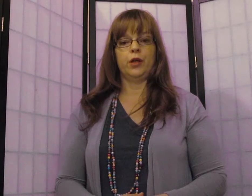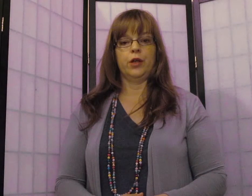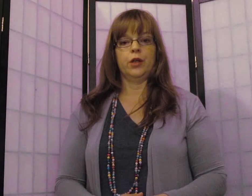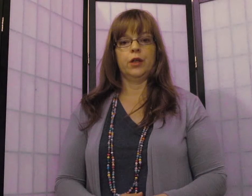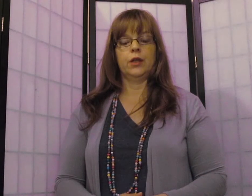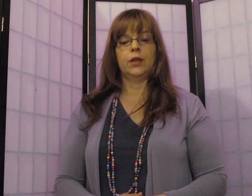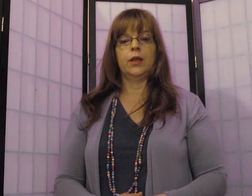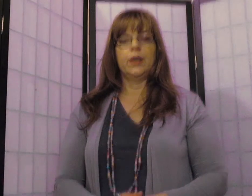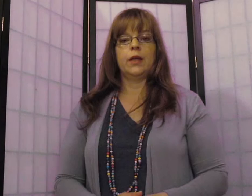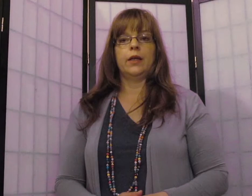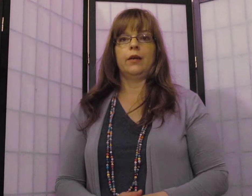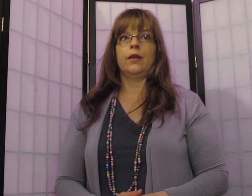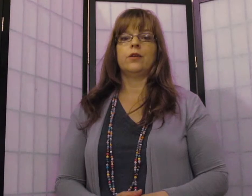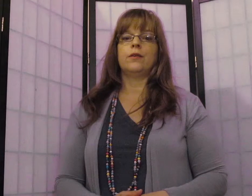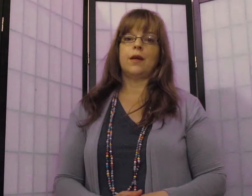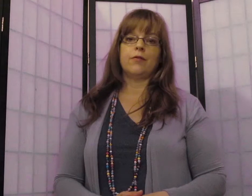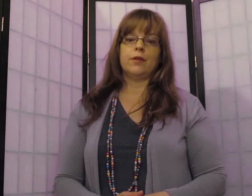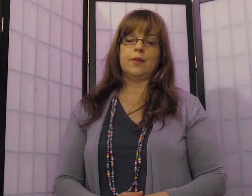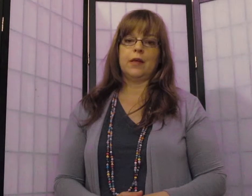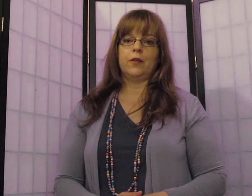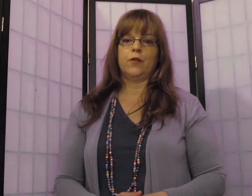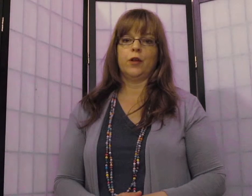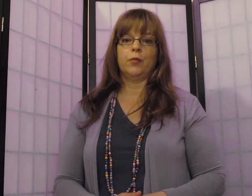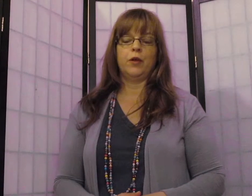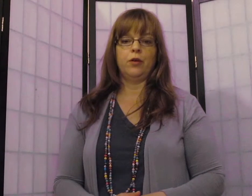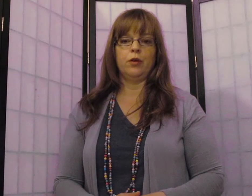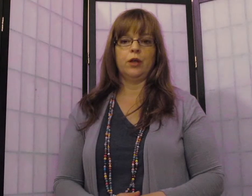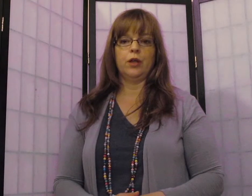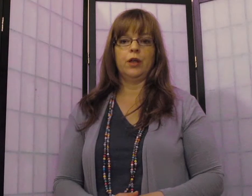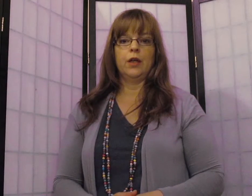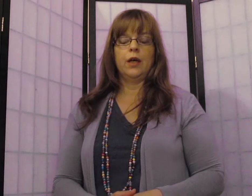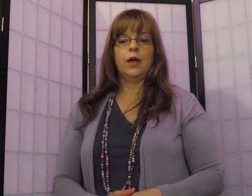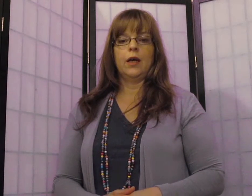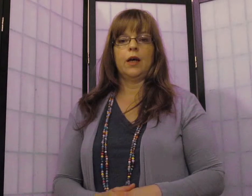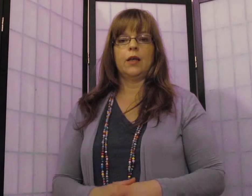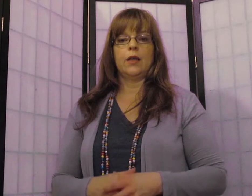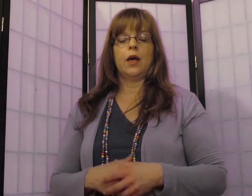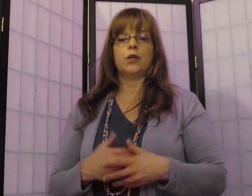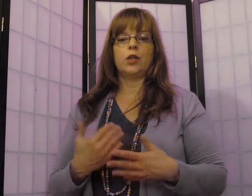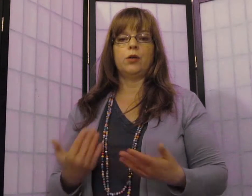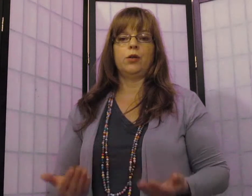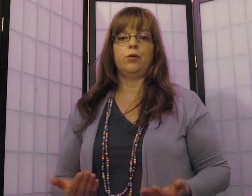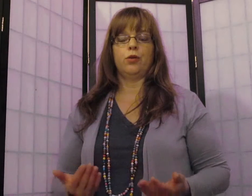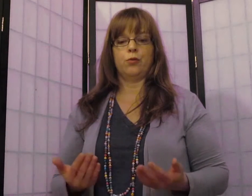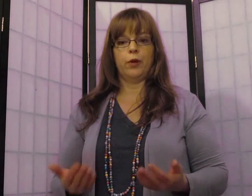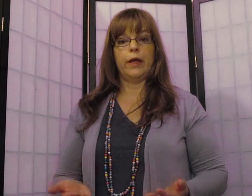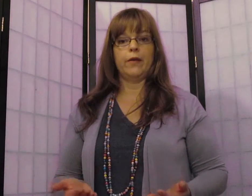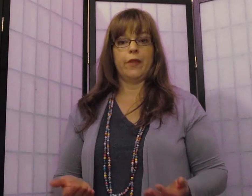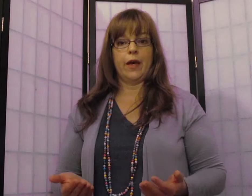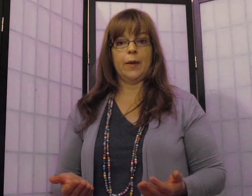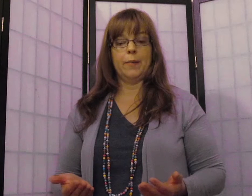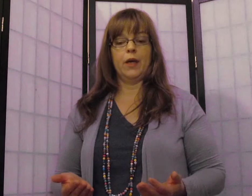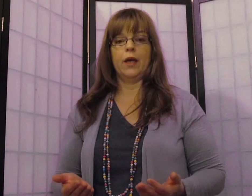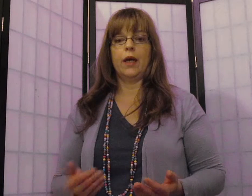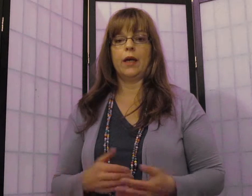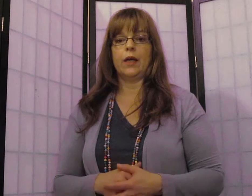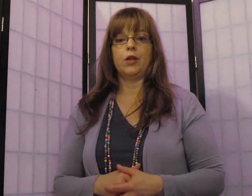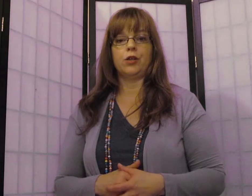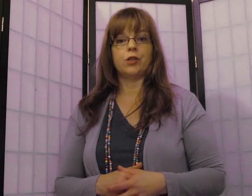Computer. Now there's several signs for computer. I'll show you 3 of them, and you'll just